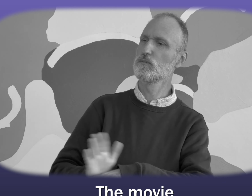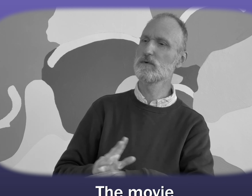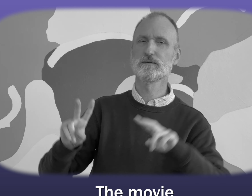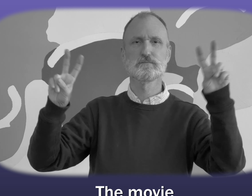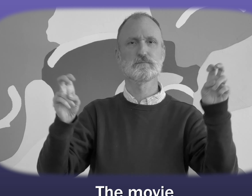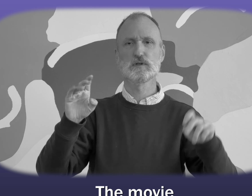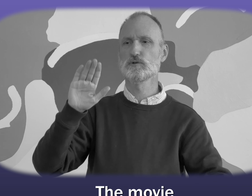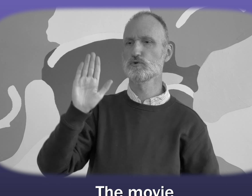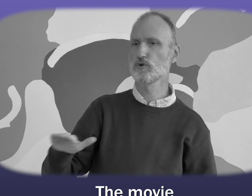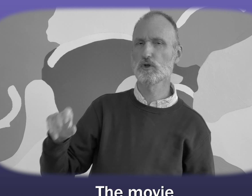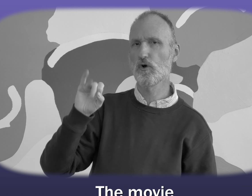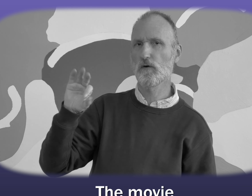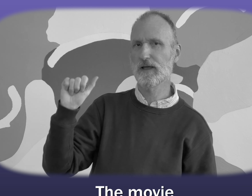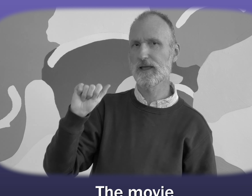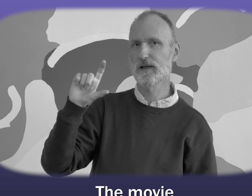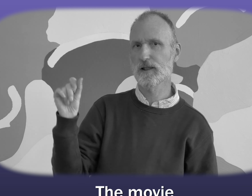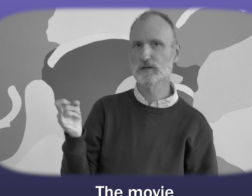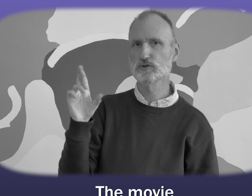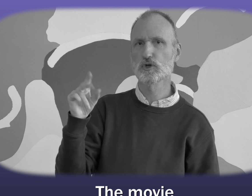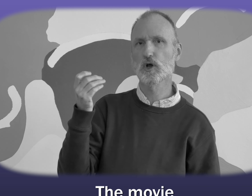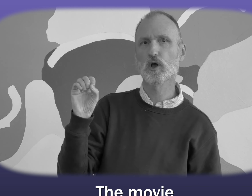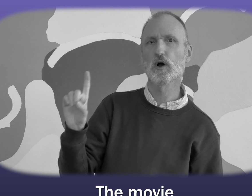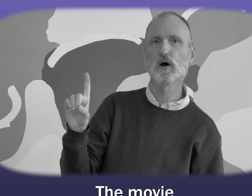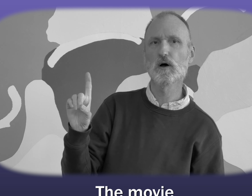The movie Children of a Lesser God?